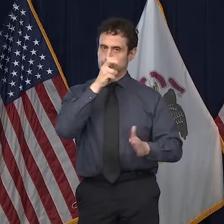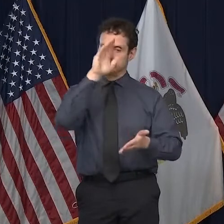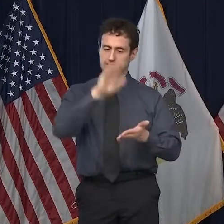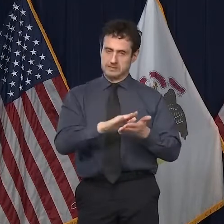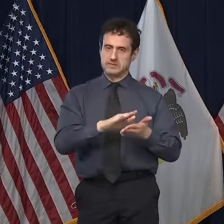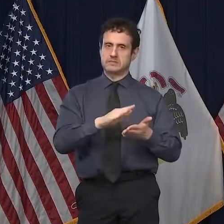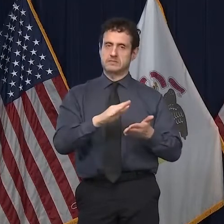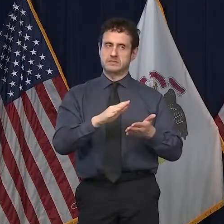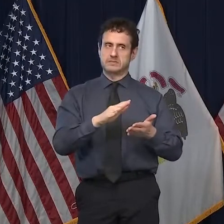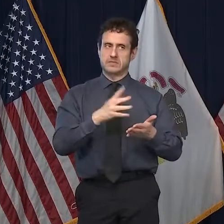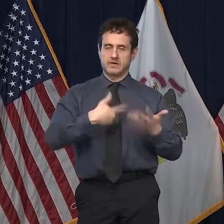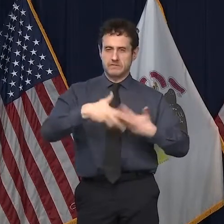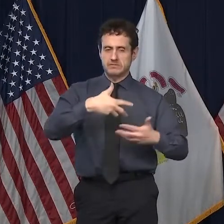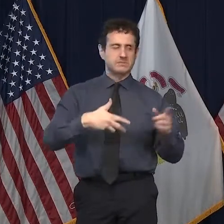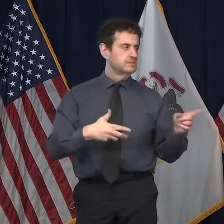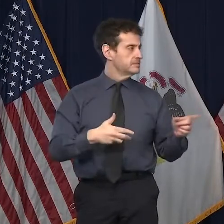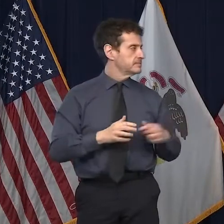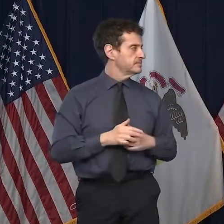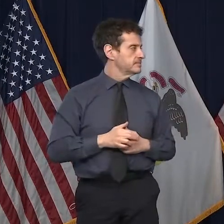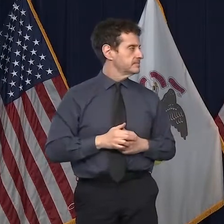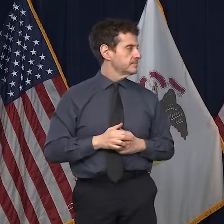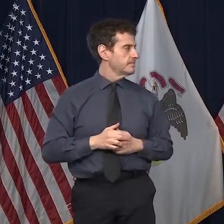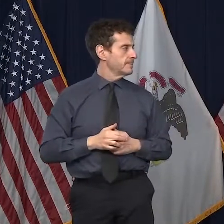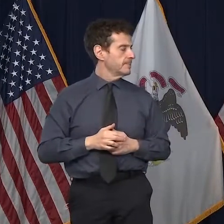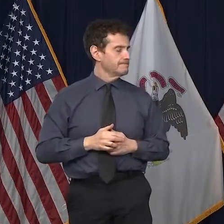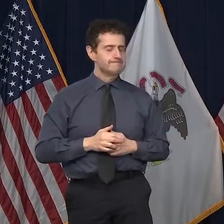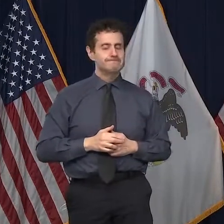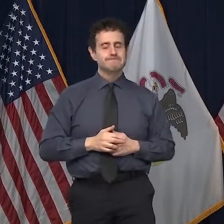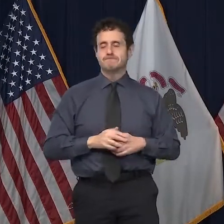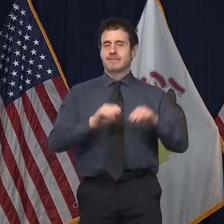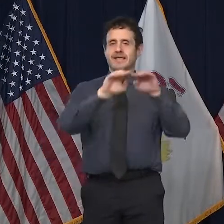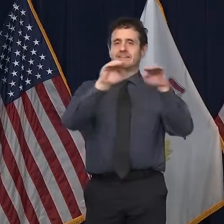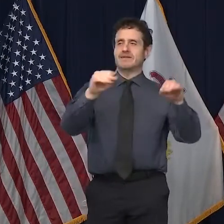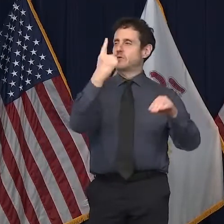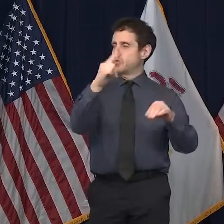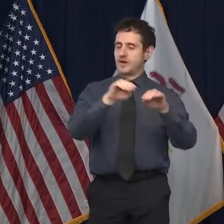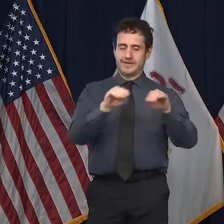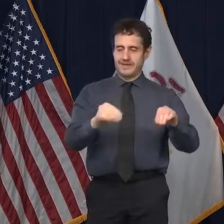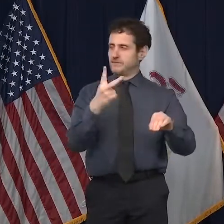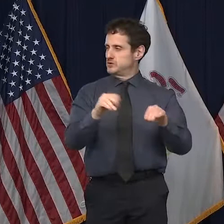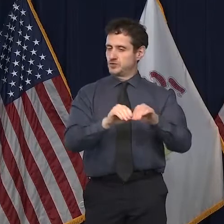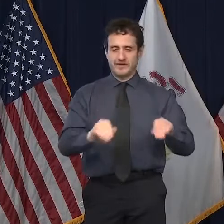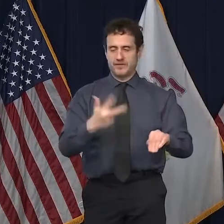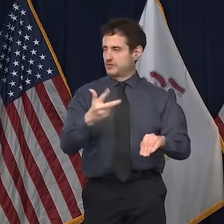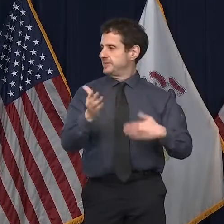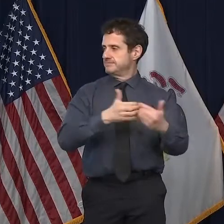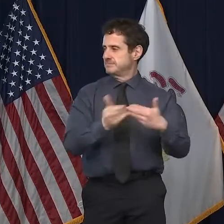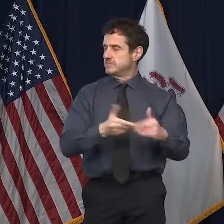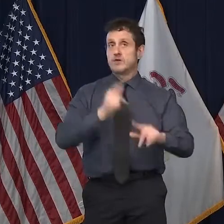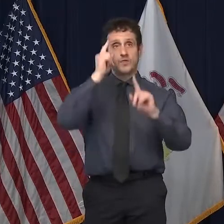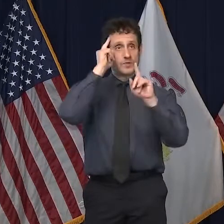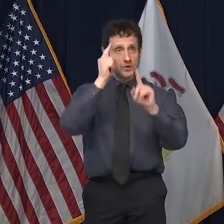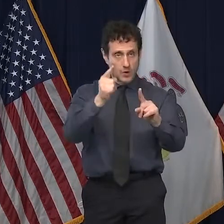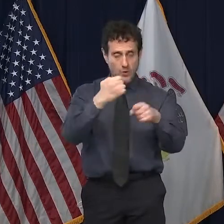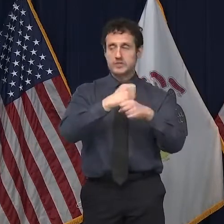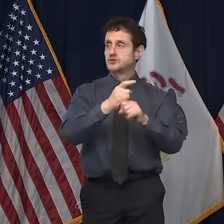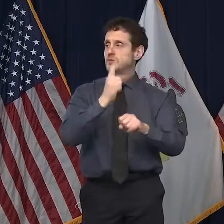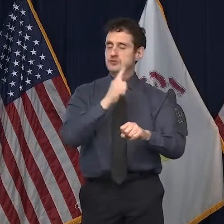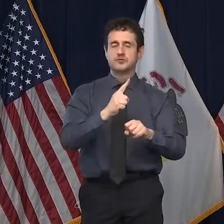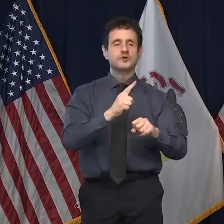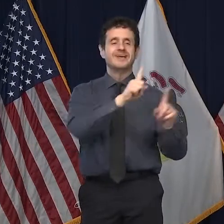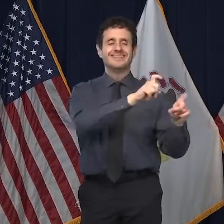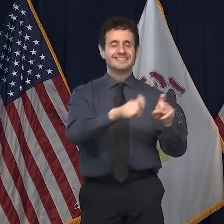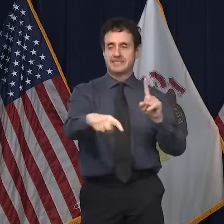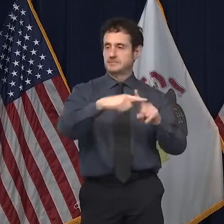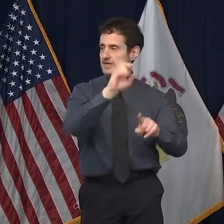I don't think it's as significant what tier it is. The goal is to turn the positivity around, to decrease the